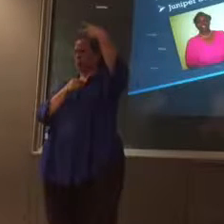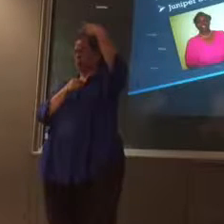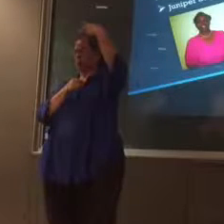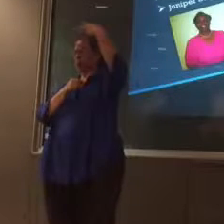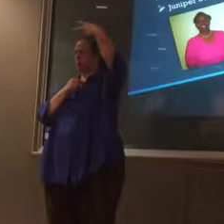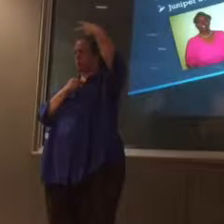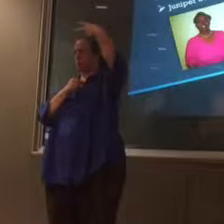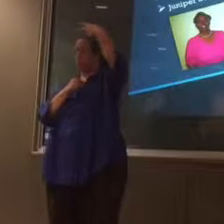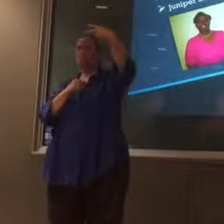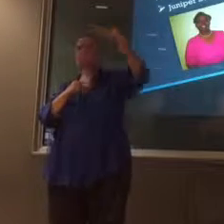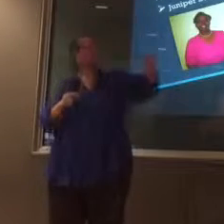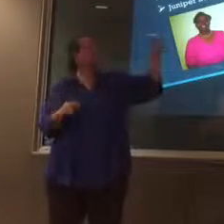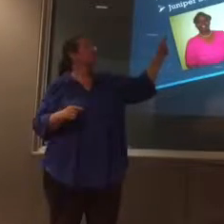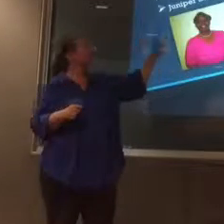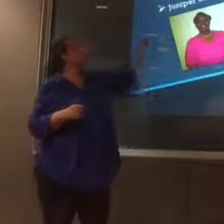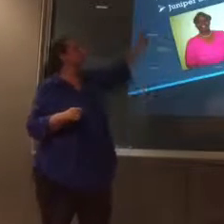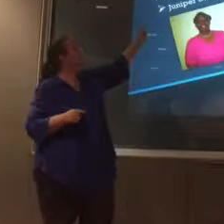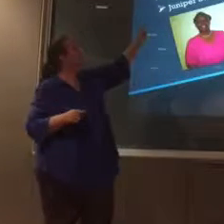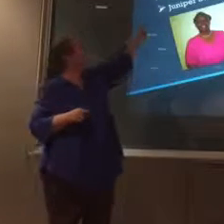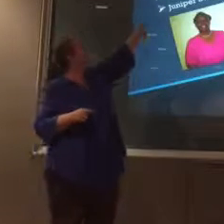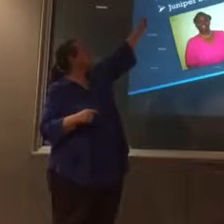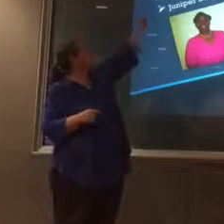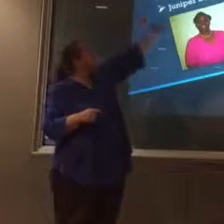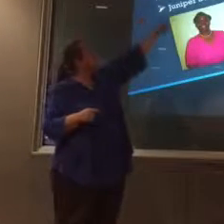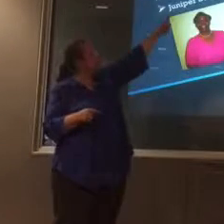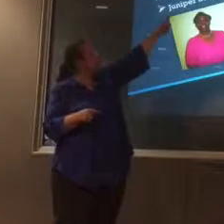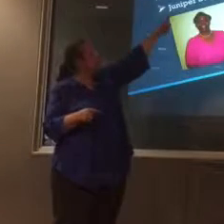going to contact 2 people in particular.